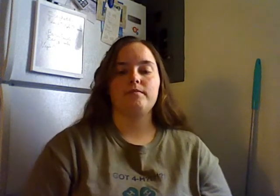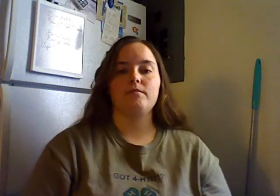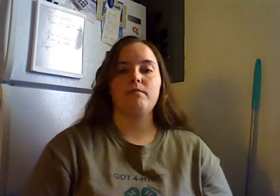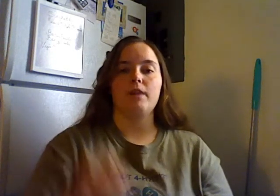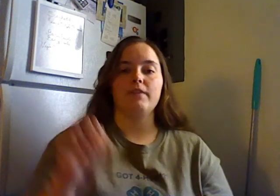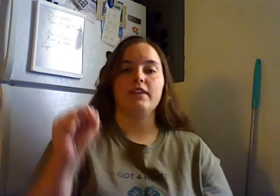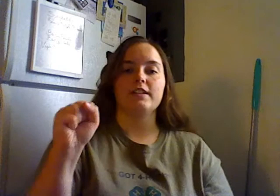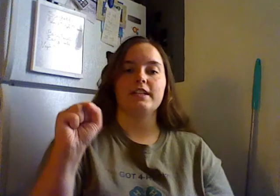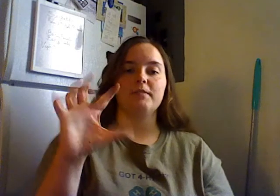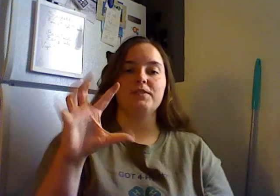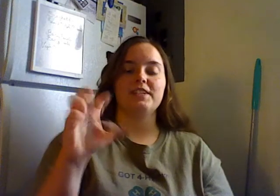Pop my fingers there, get them loose again.